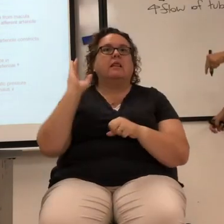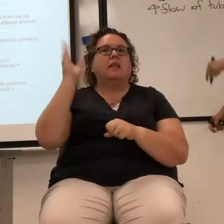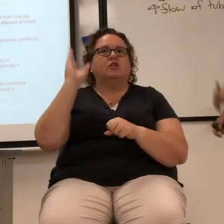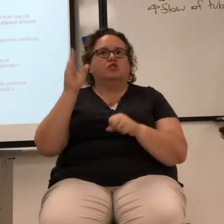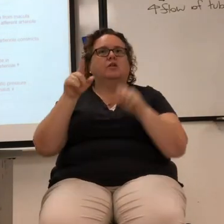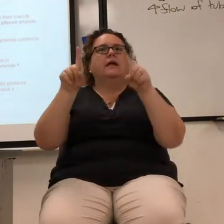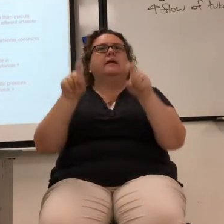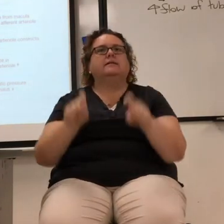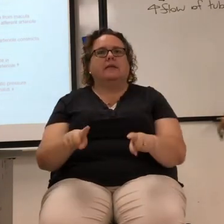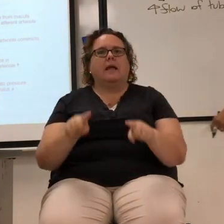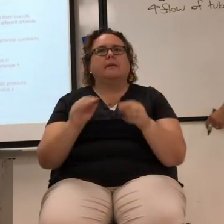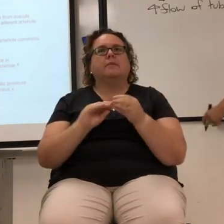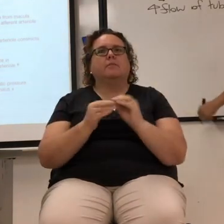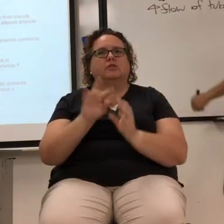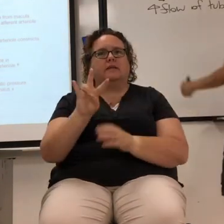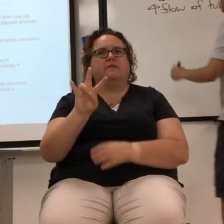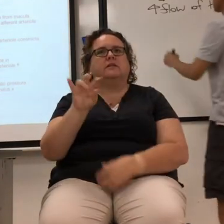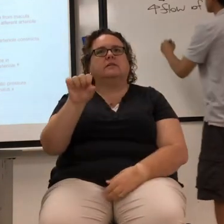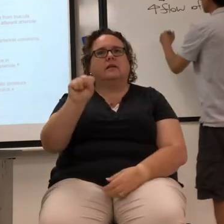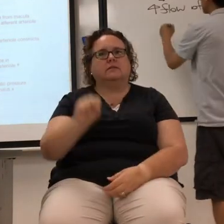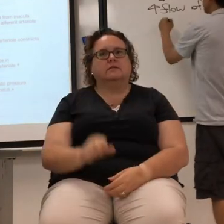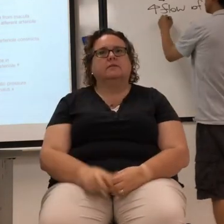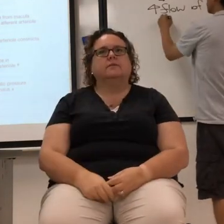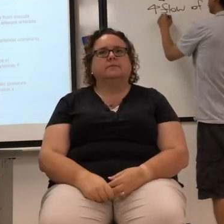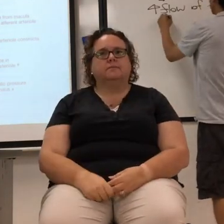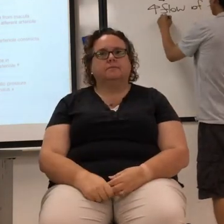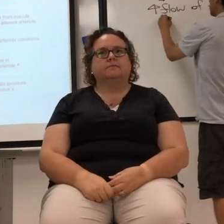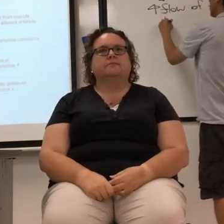lecture exam. Yes.